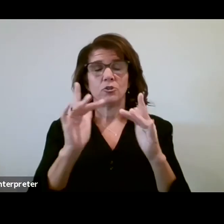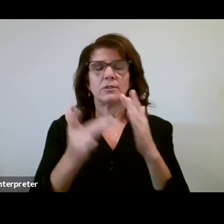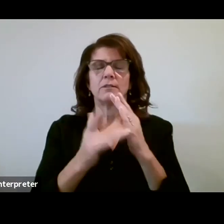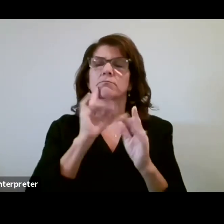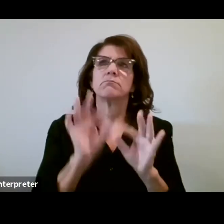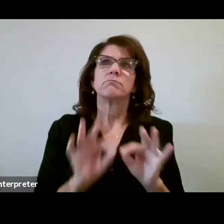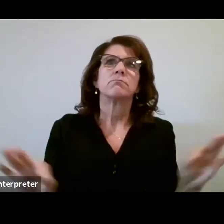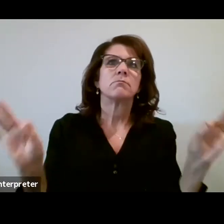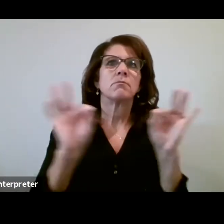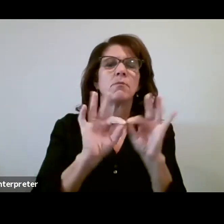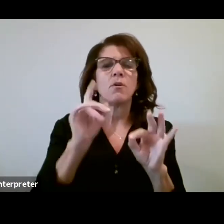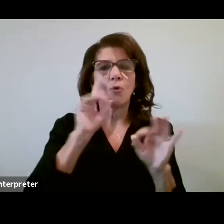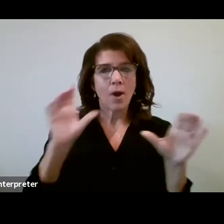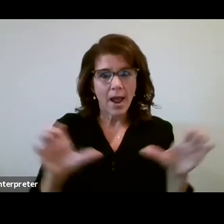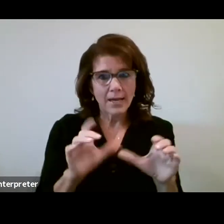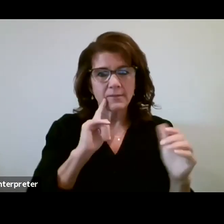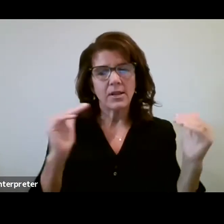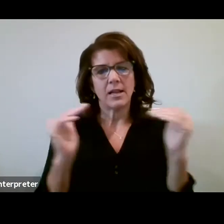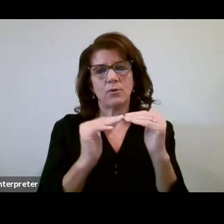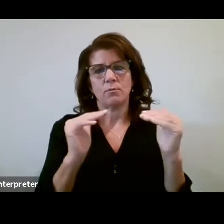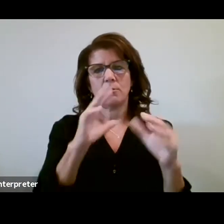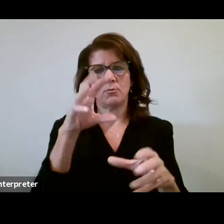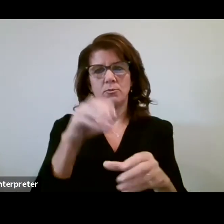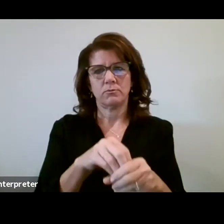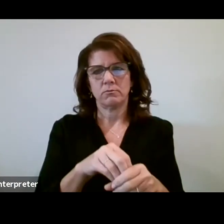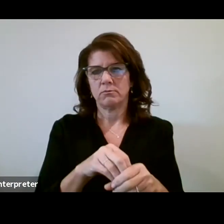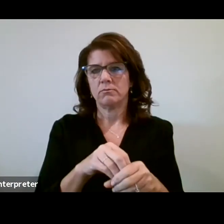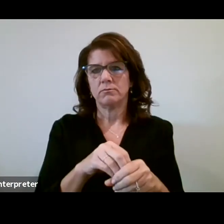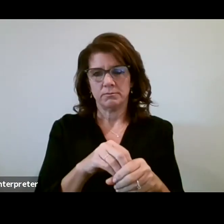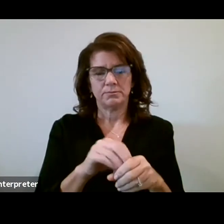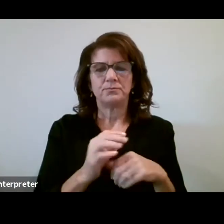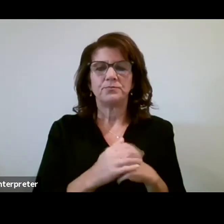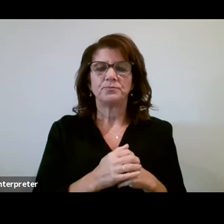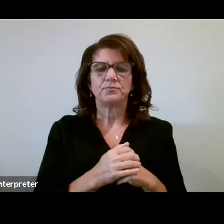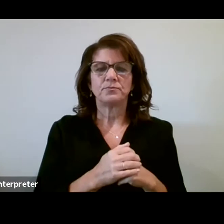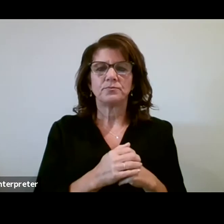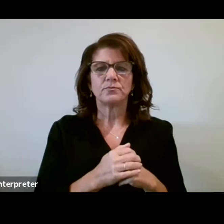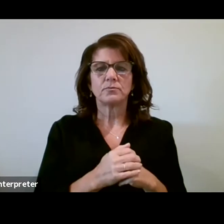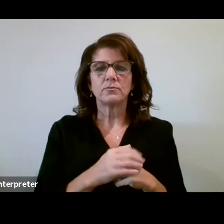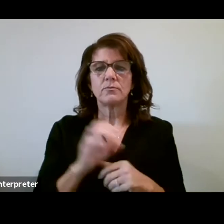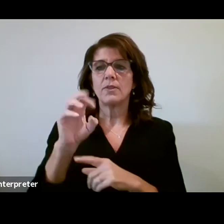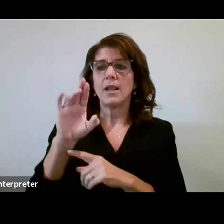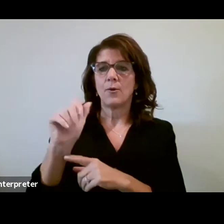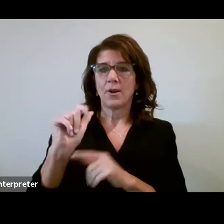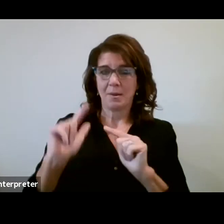for active and equitable participation in every sector. Erica, I